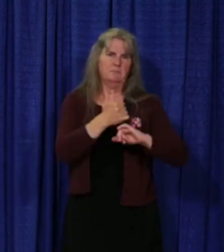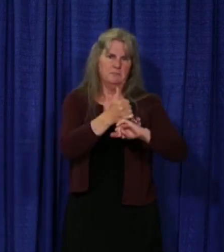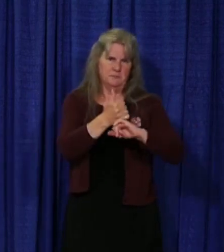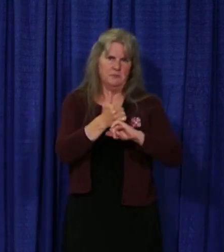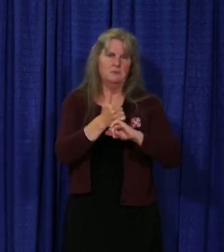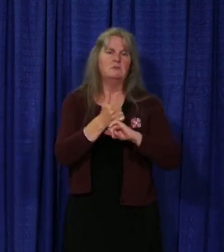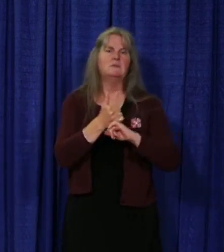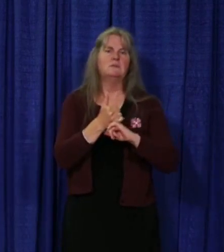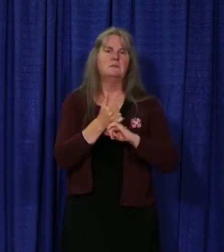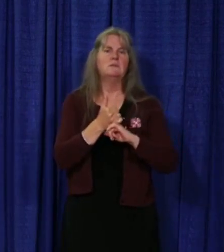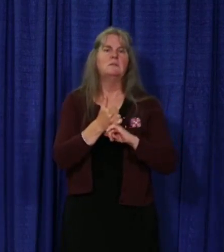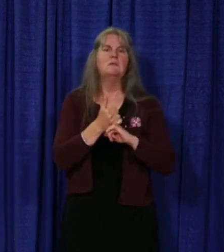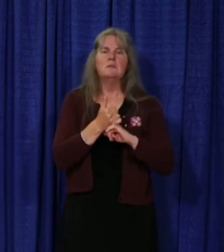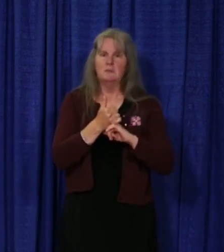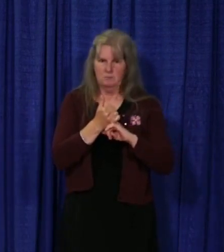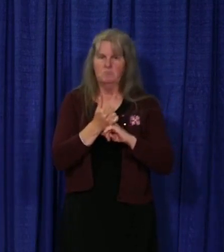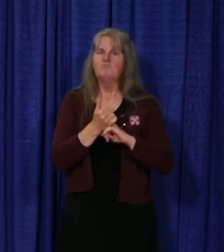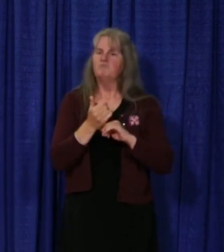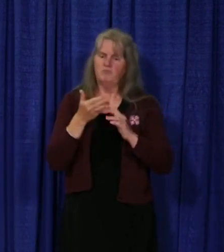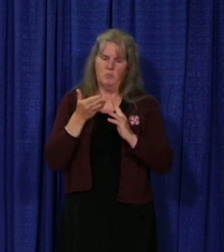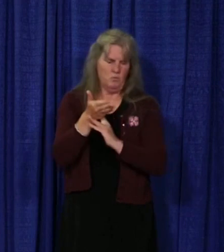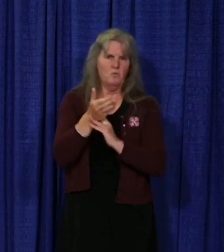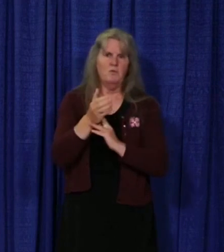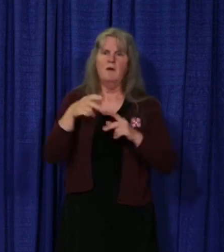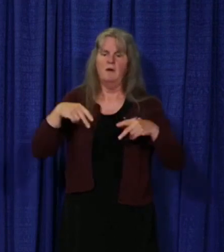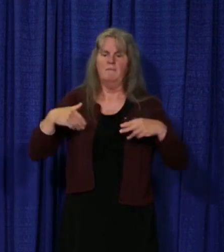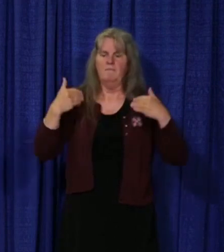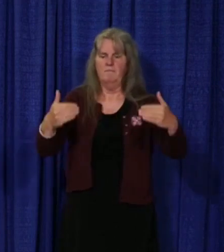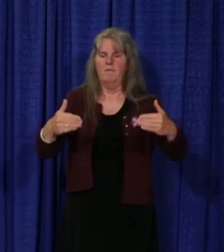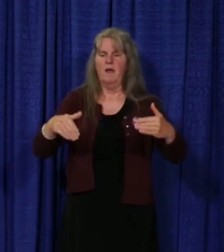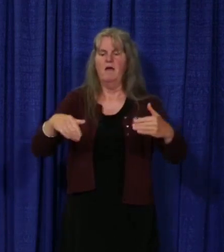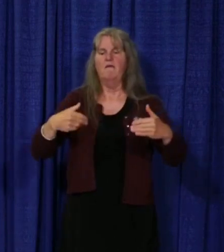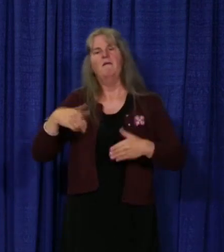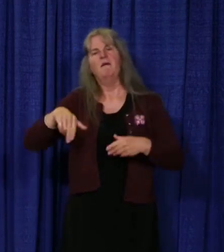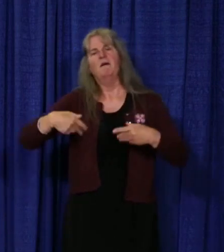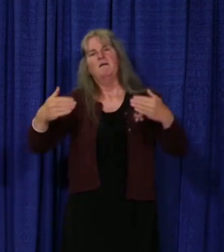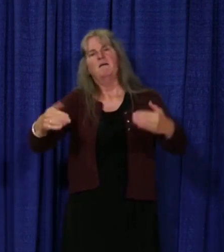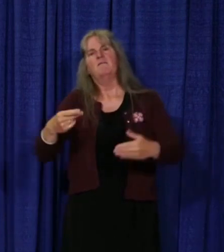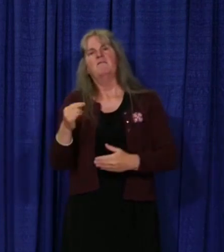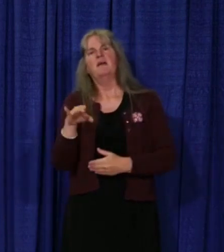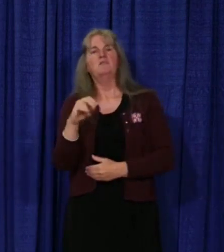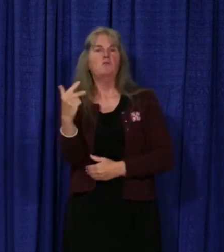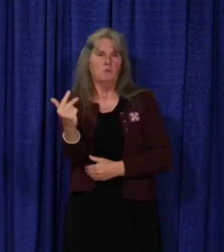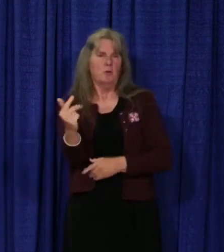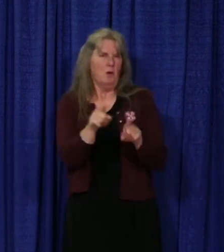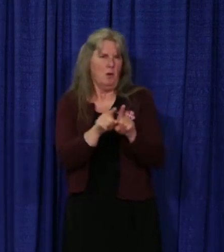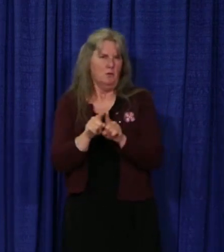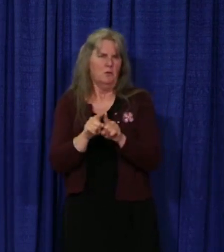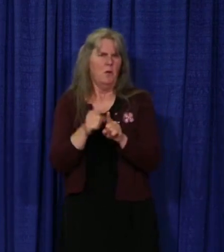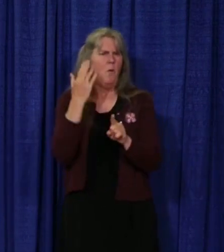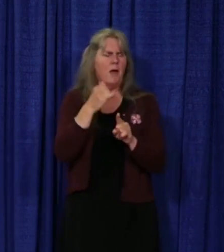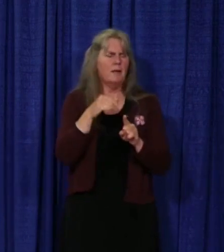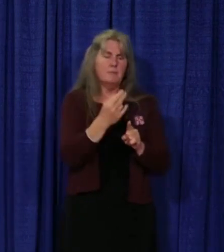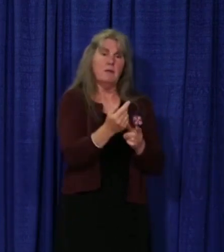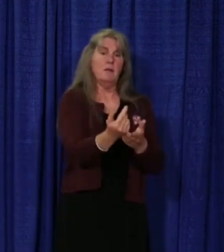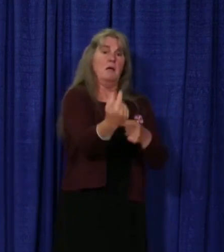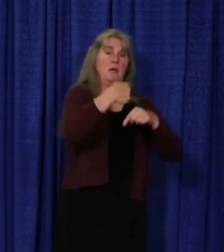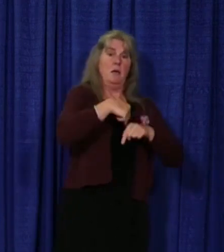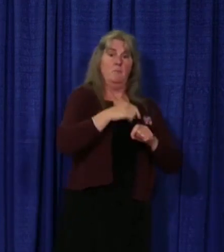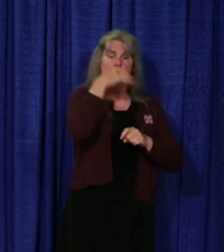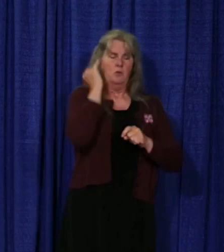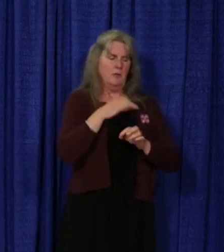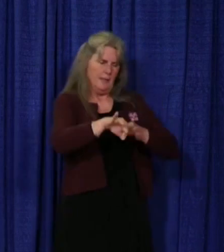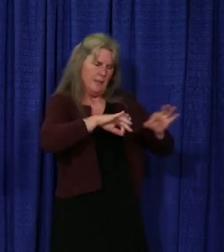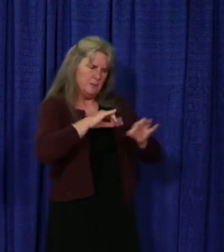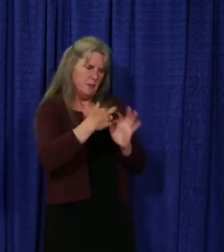into, phase 3, to inform those entering of the rules and the expectations to follow